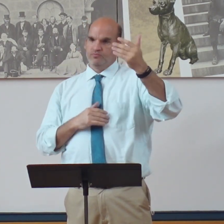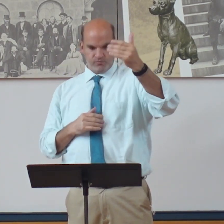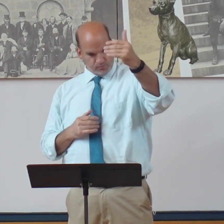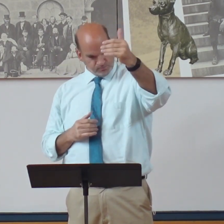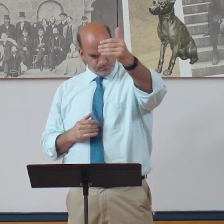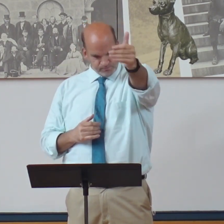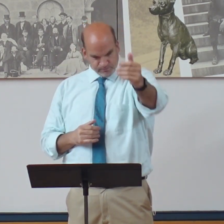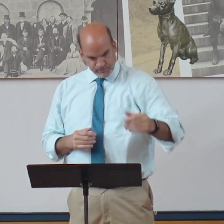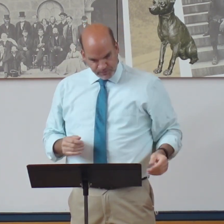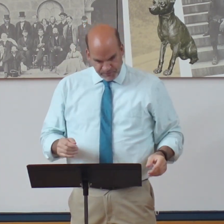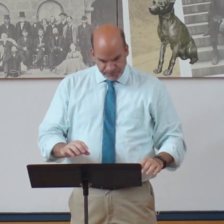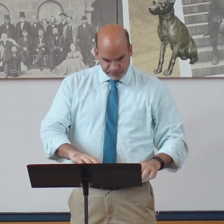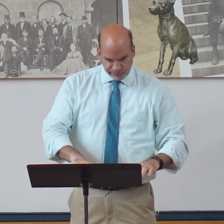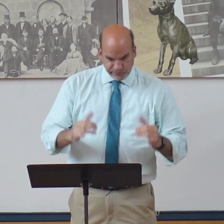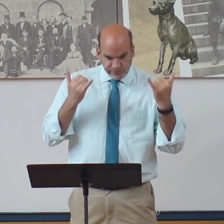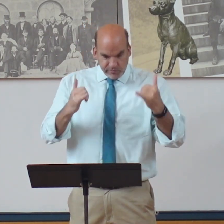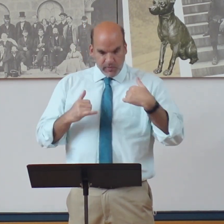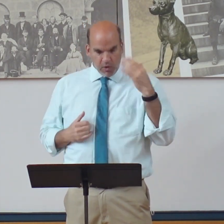my mom and Nancy kept in touch through the years.